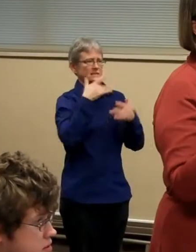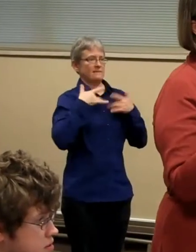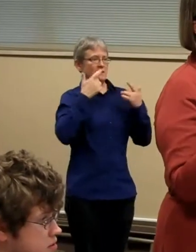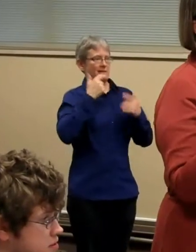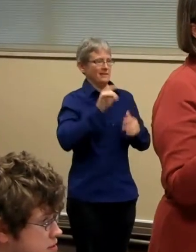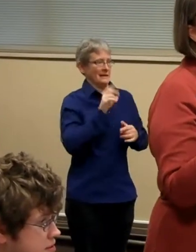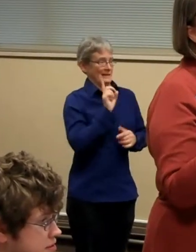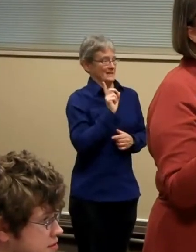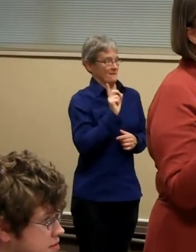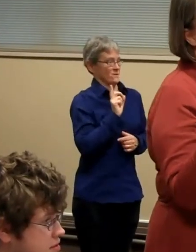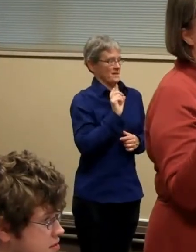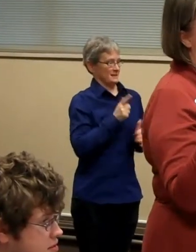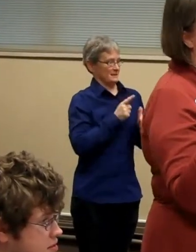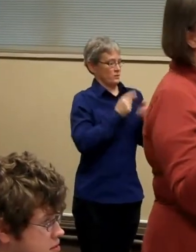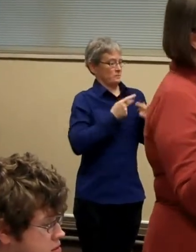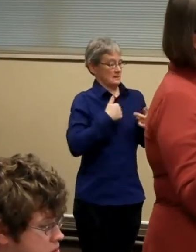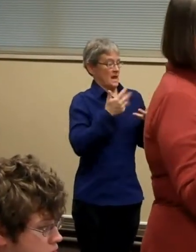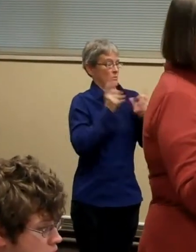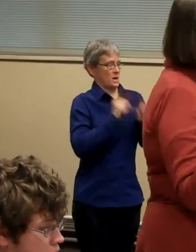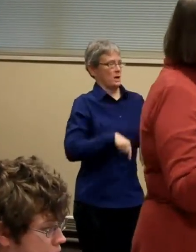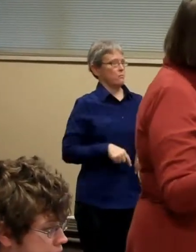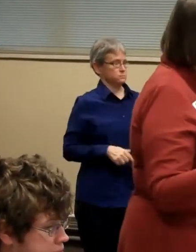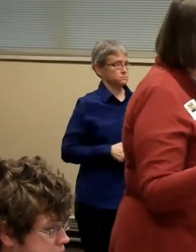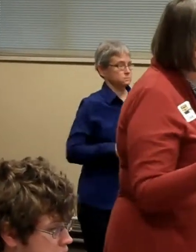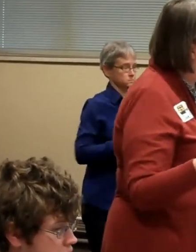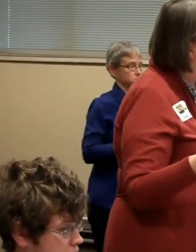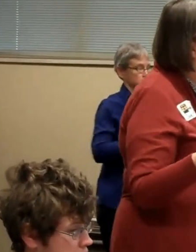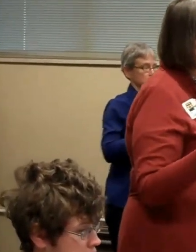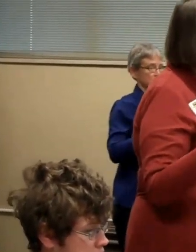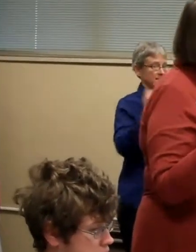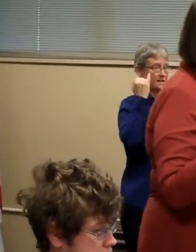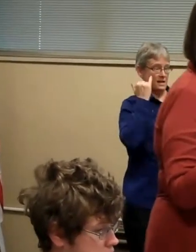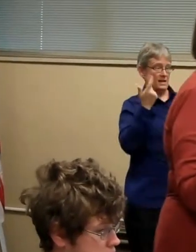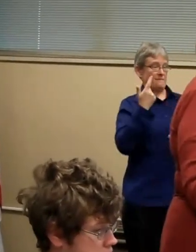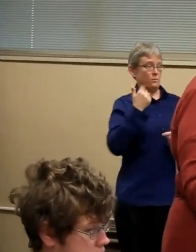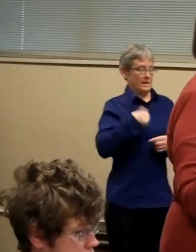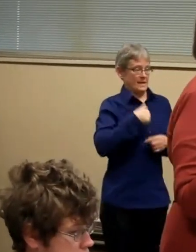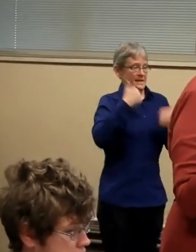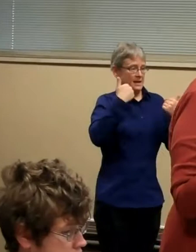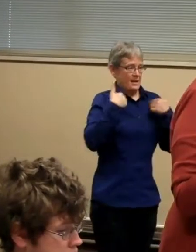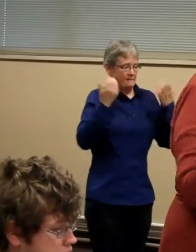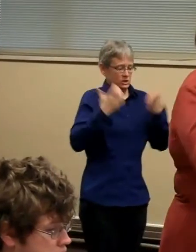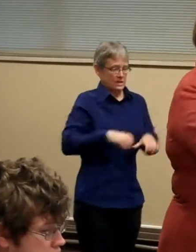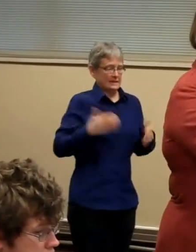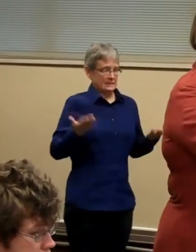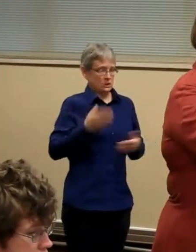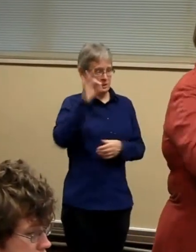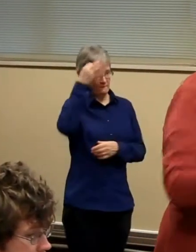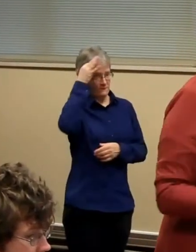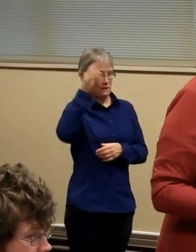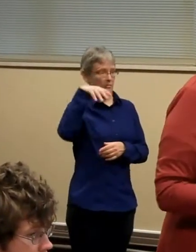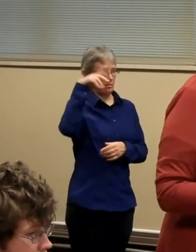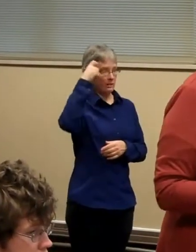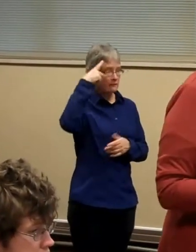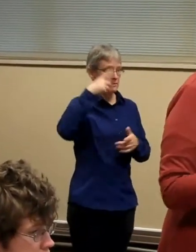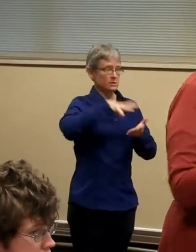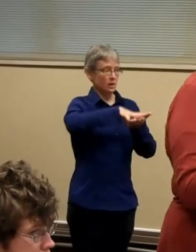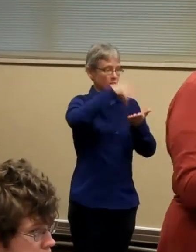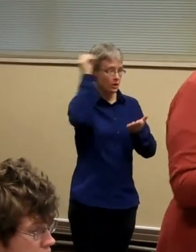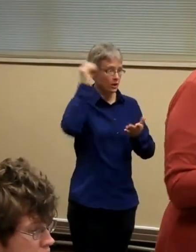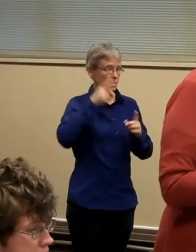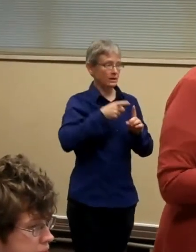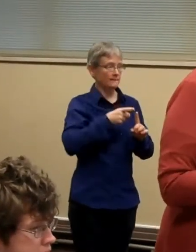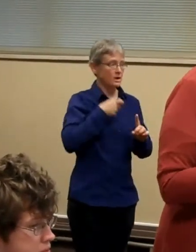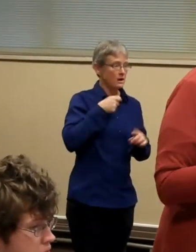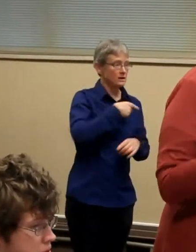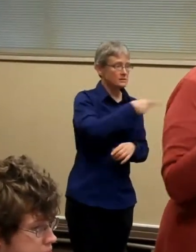thought of. Because I think that there's a chance for us in the federal government to learn something from you about